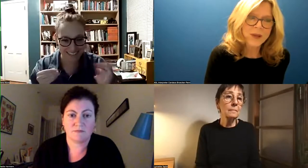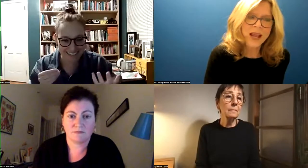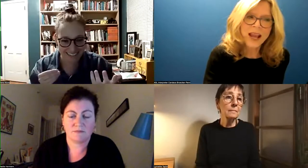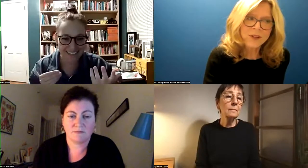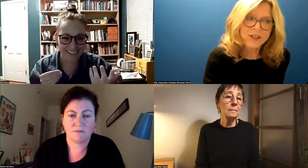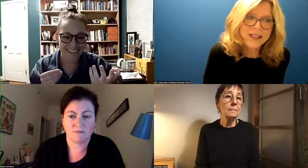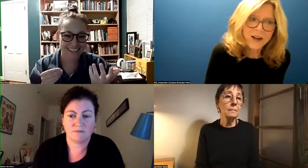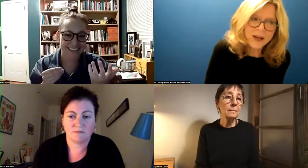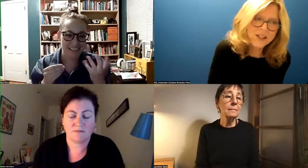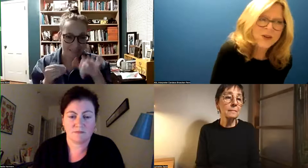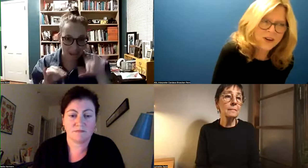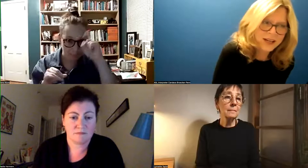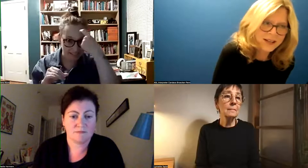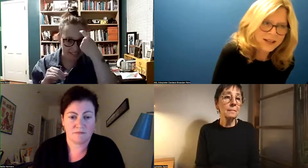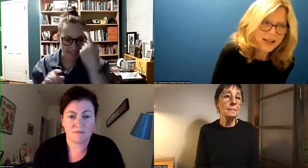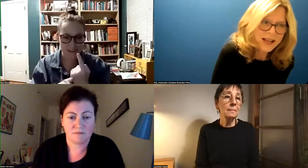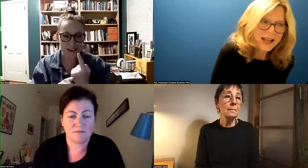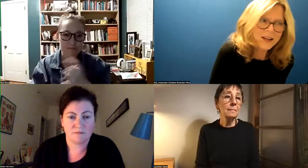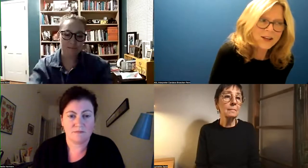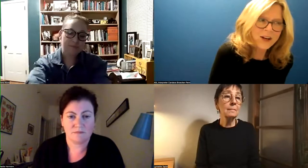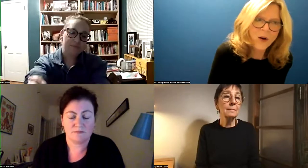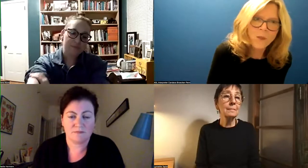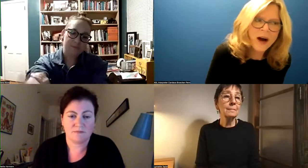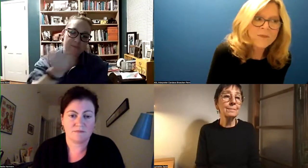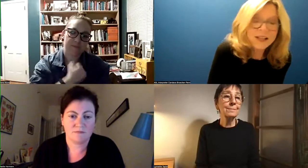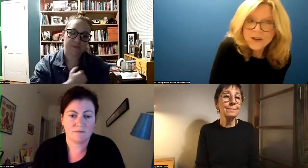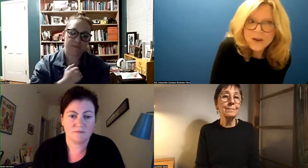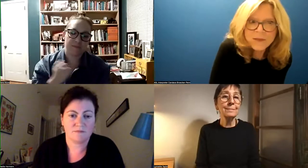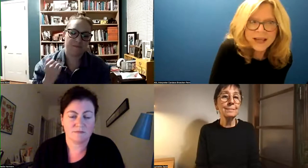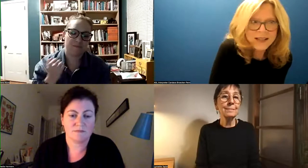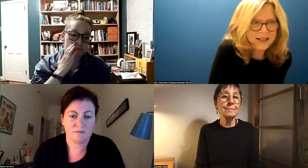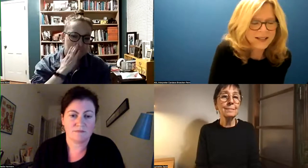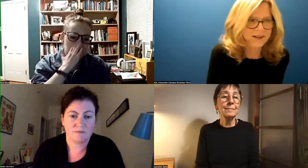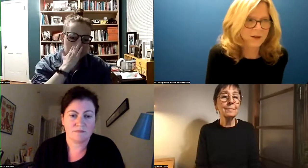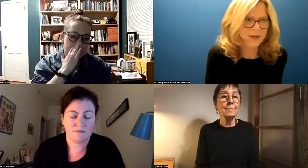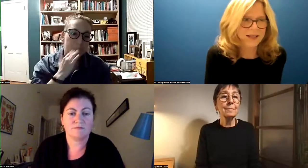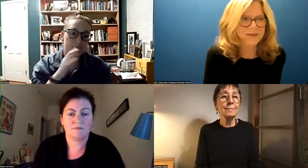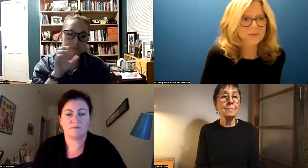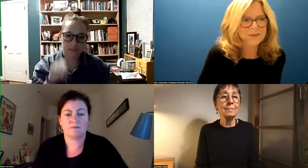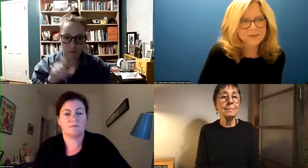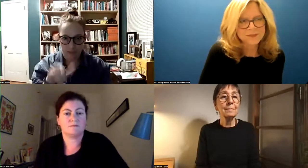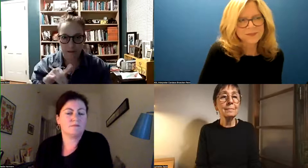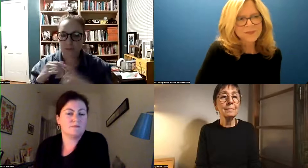to be able to tell my story. You know, I wanted my story to make sense to everybody.